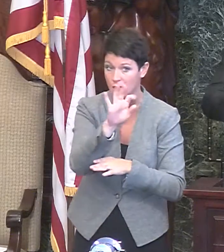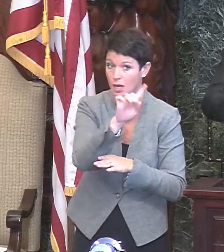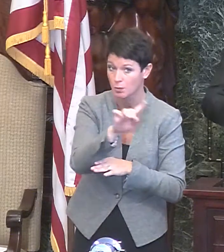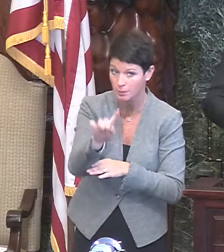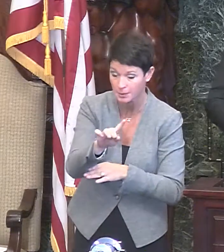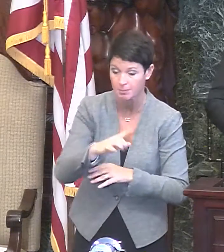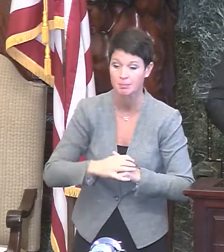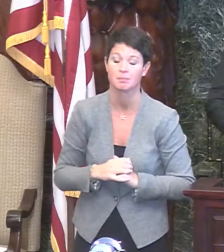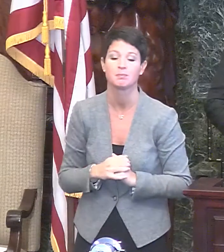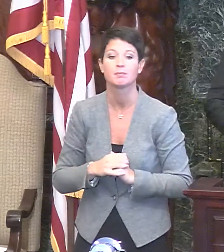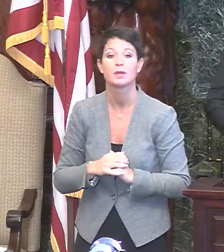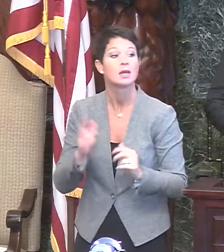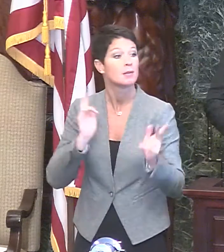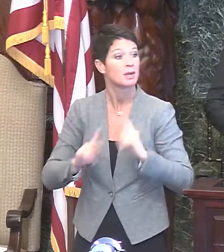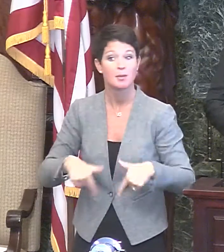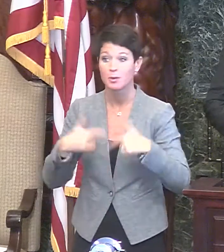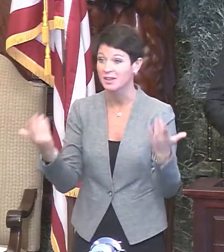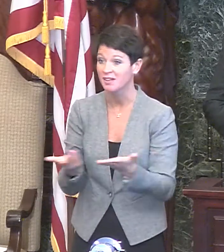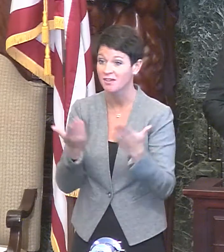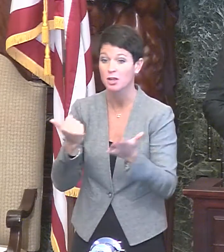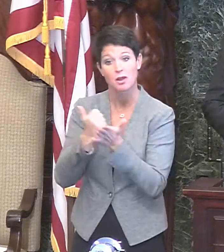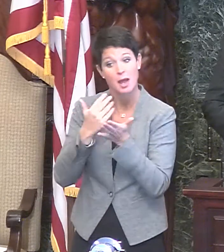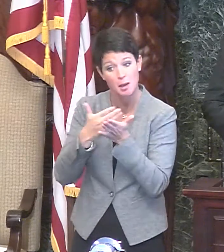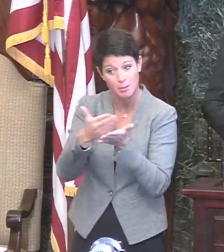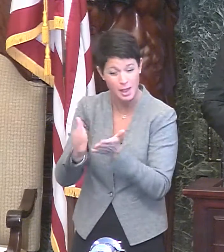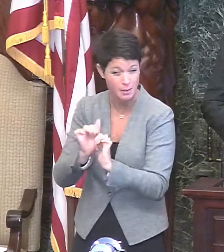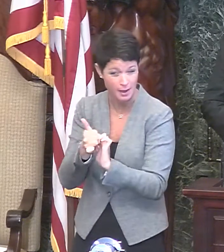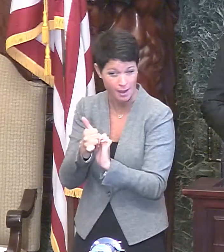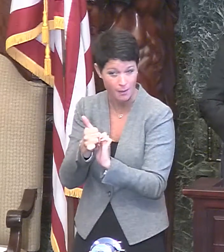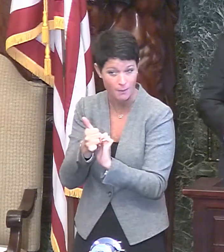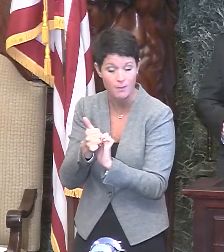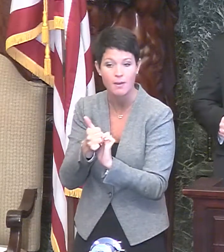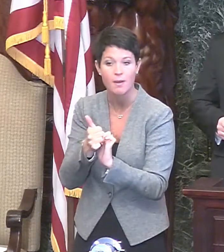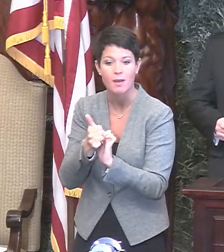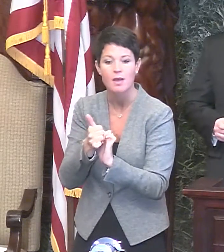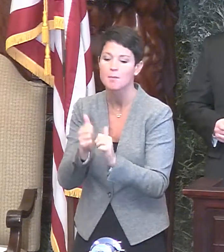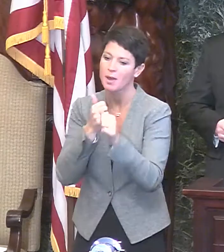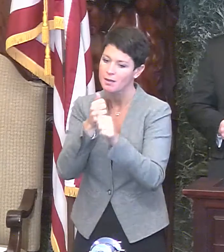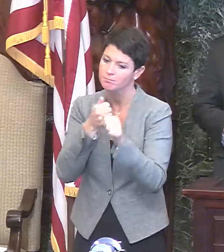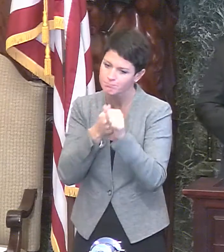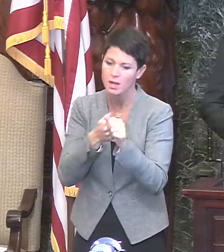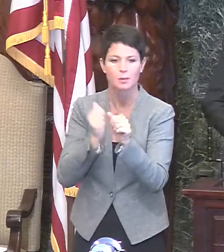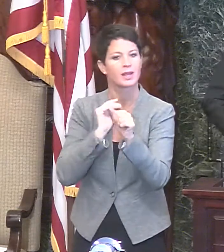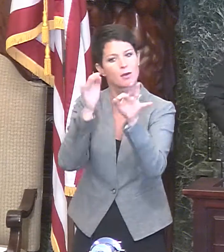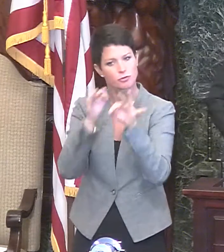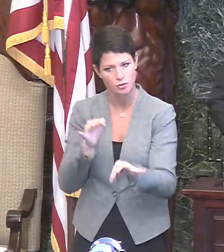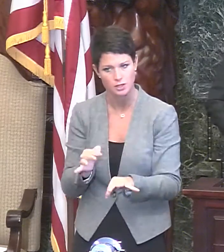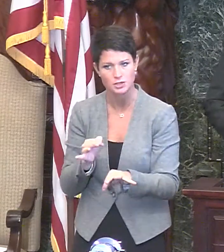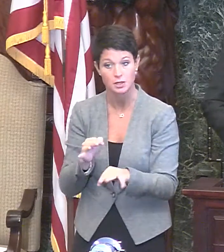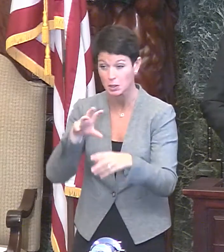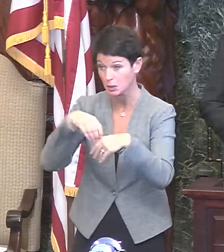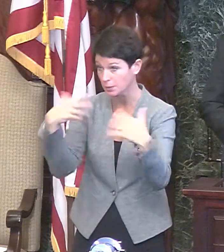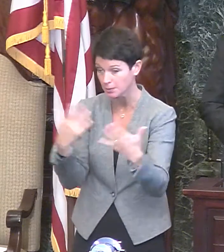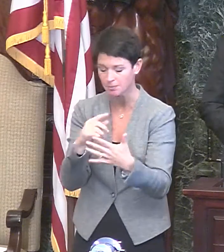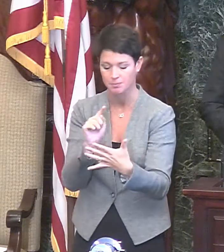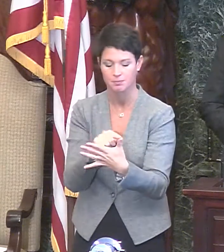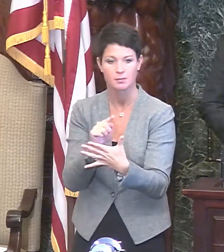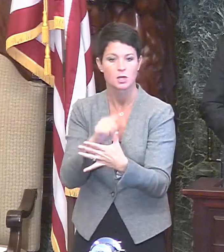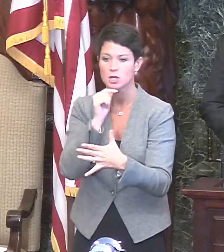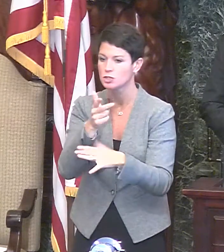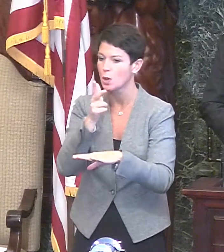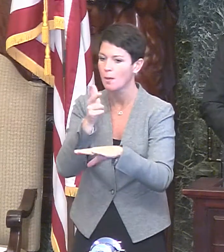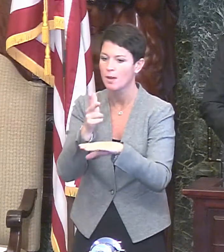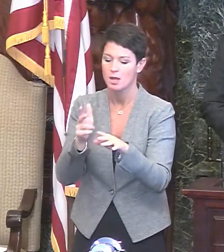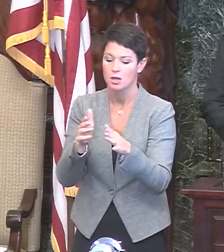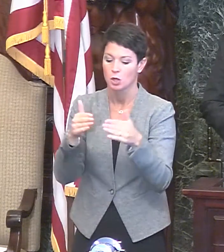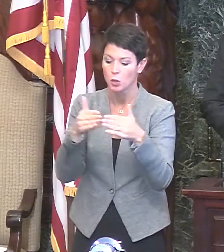911. Residents can help the plowing process by heeding certain instructions, and those include not parking close